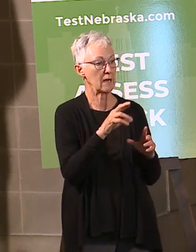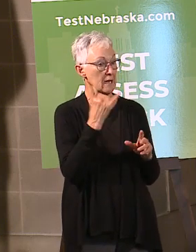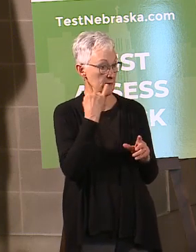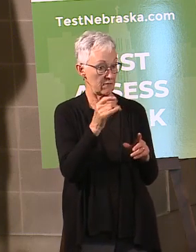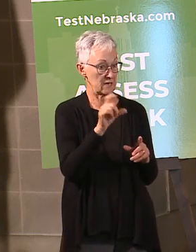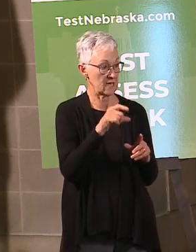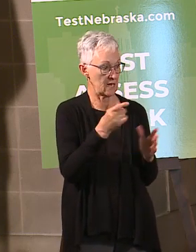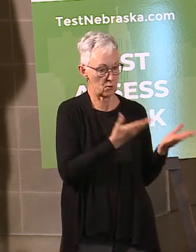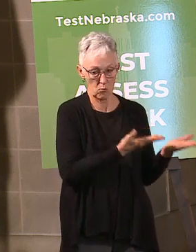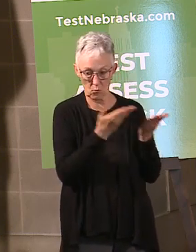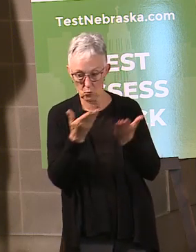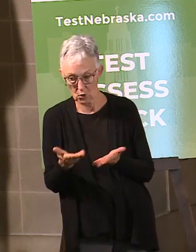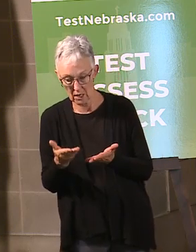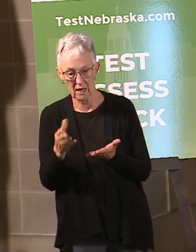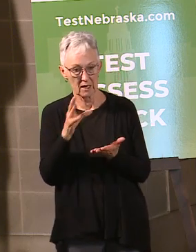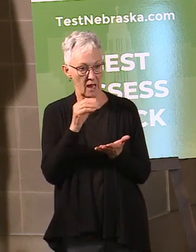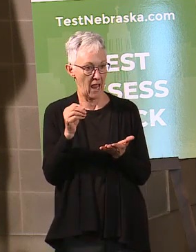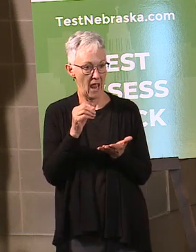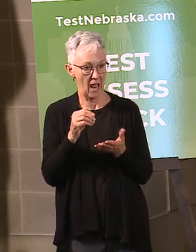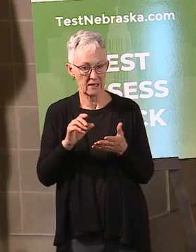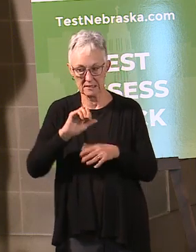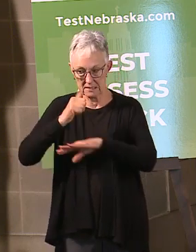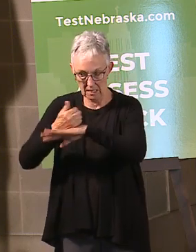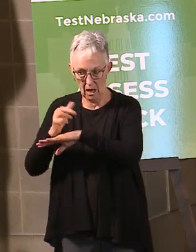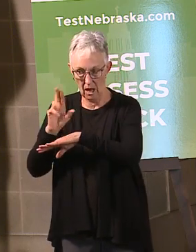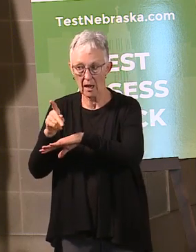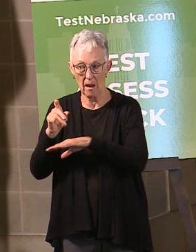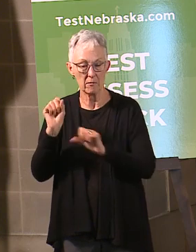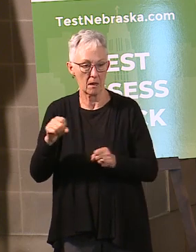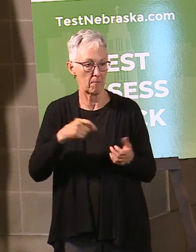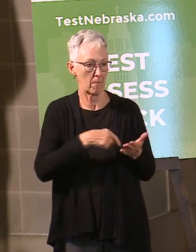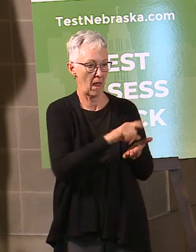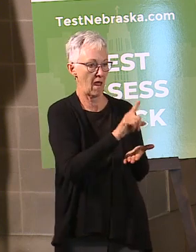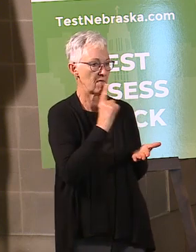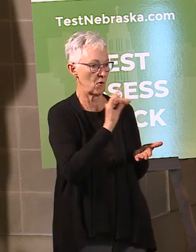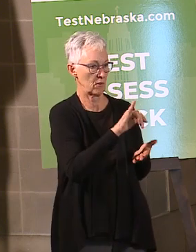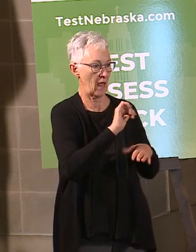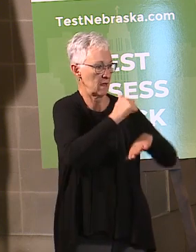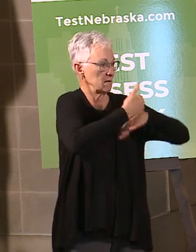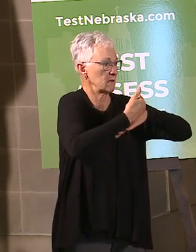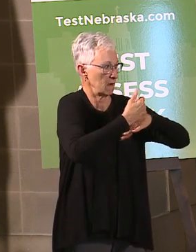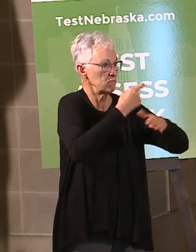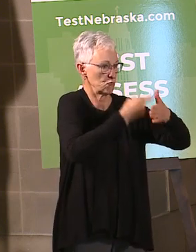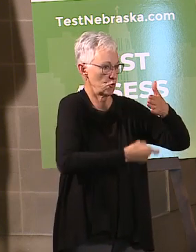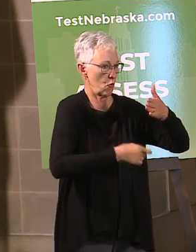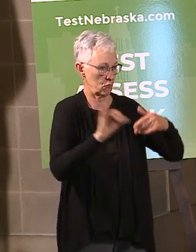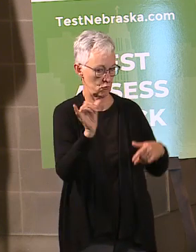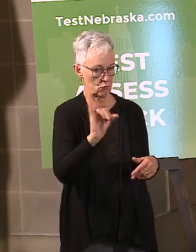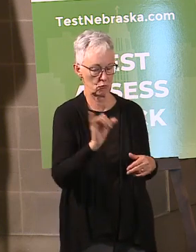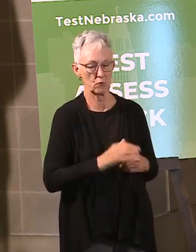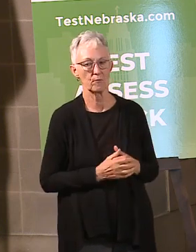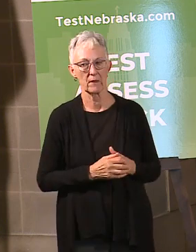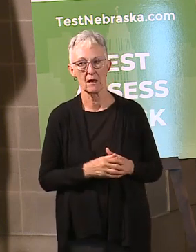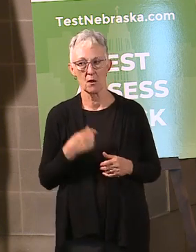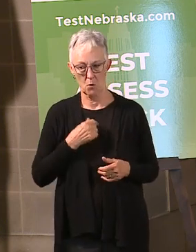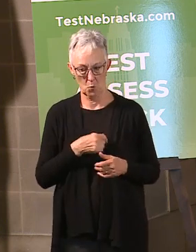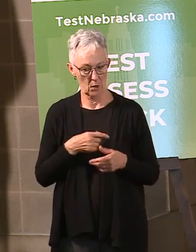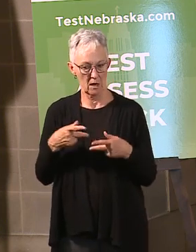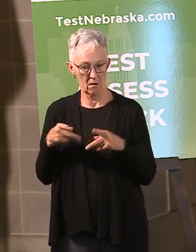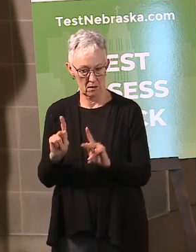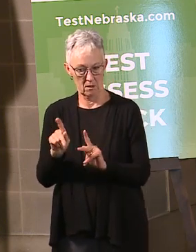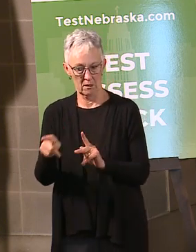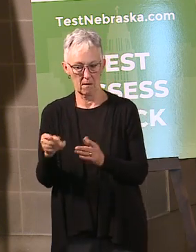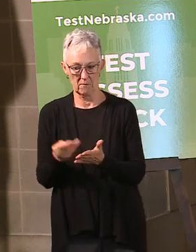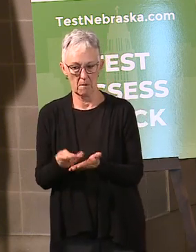We're asking them to shop at their local retailer, so we create some local business. and then we write the check directly to